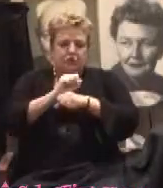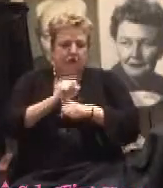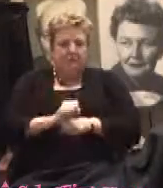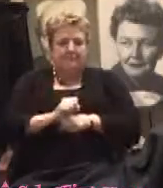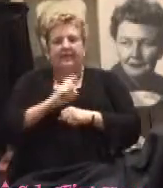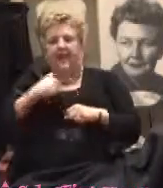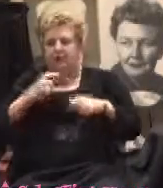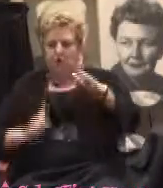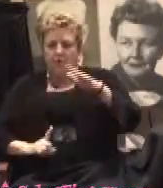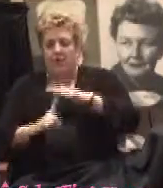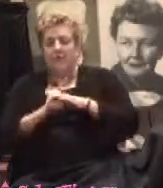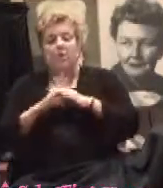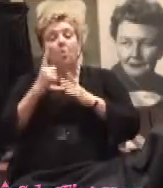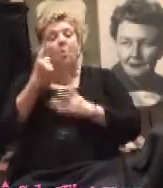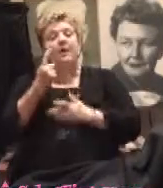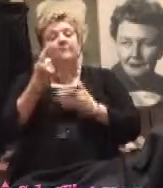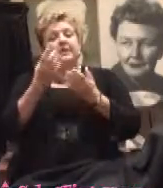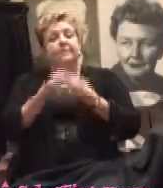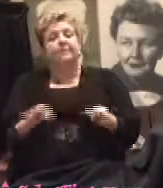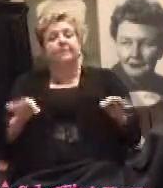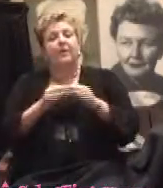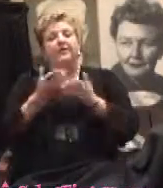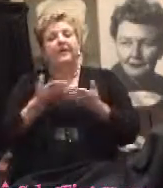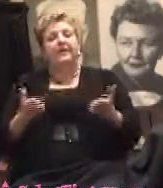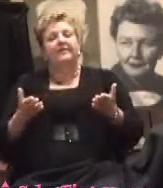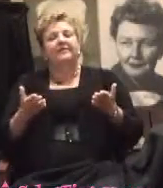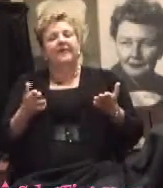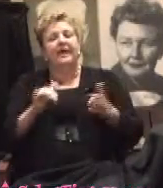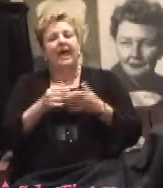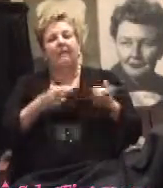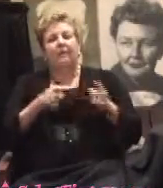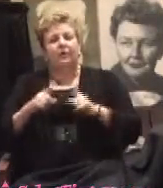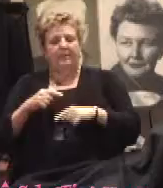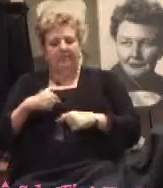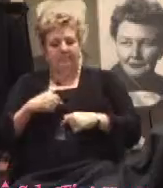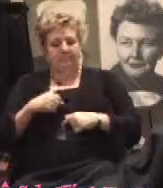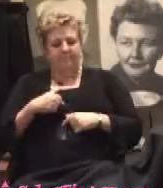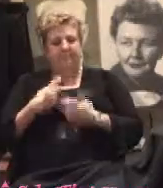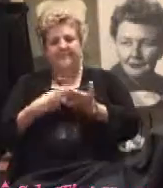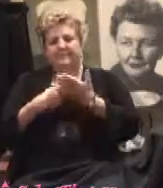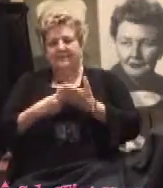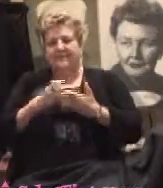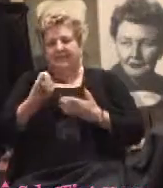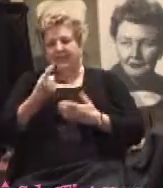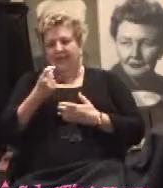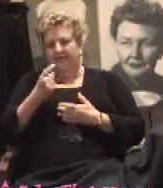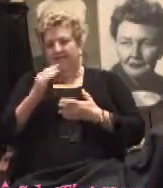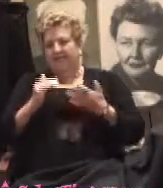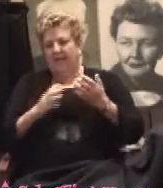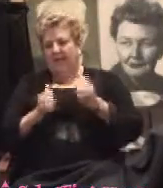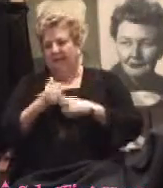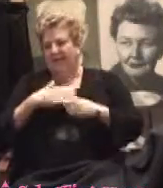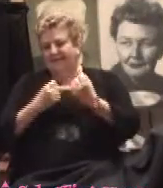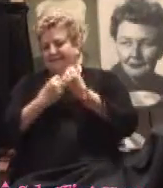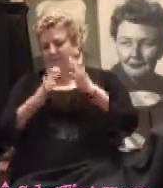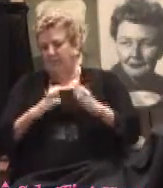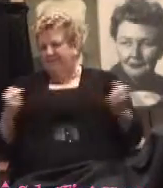important things that happened to me is I was discussing the 11th step with my sponsor, and I was afraid of the 11th step. You know, God doesn't like me. I'm